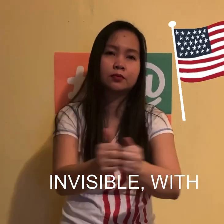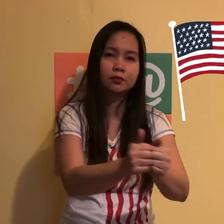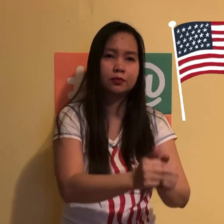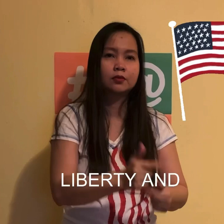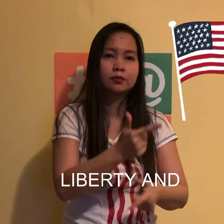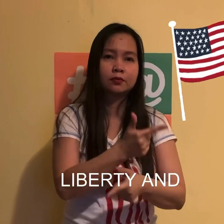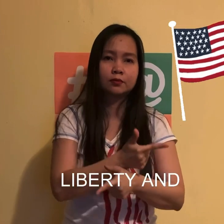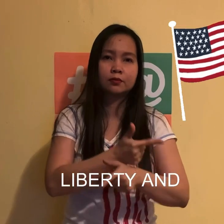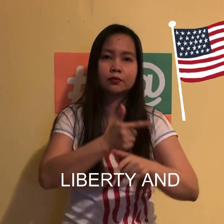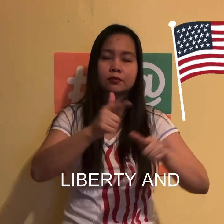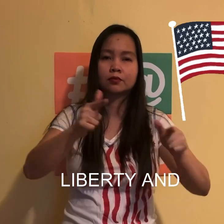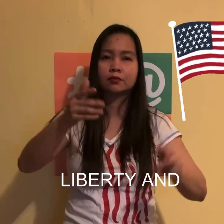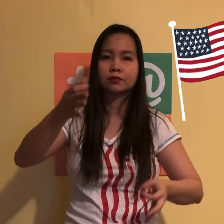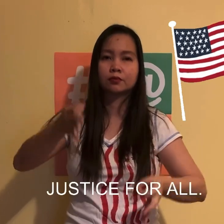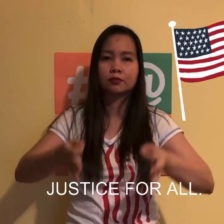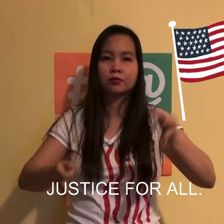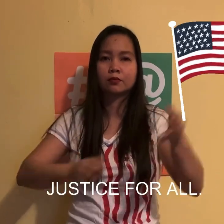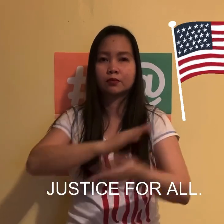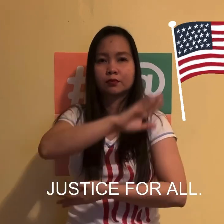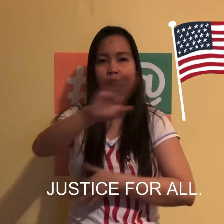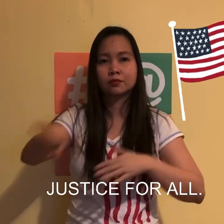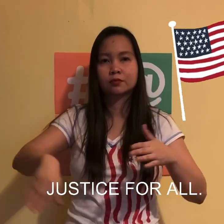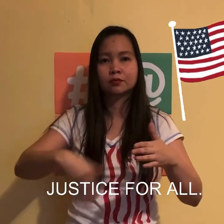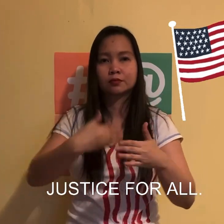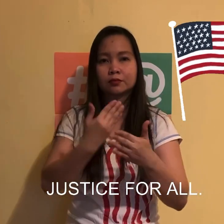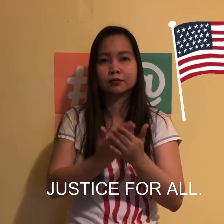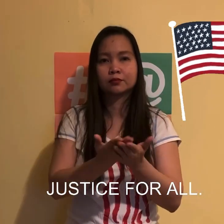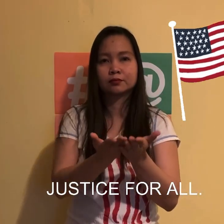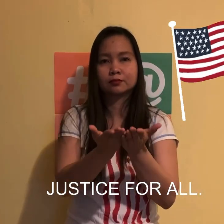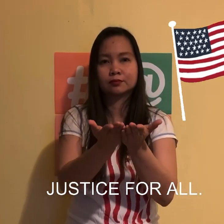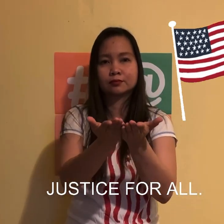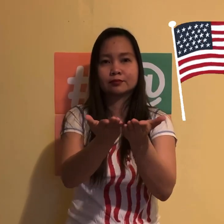is special too. It won't rub off the paper or fade in the sun.